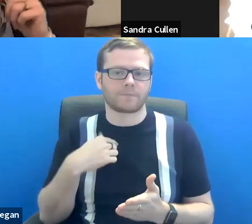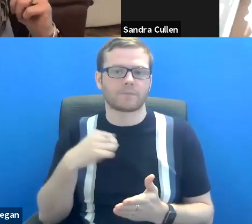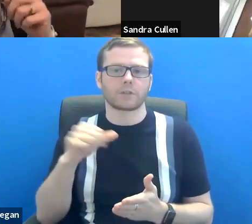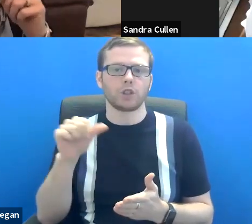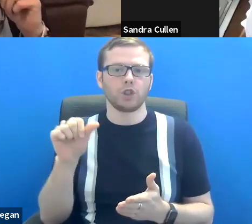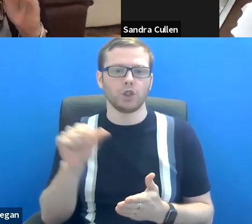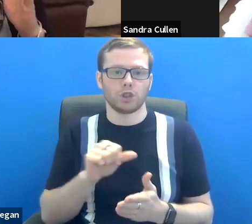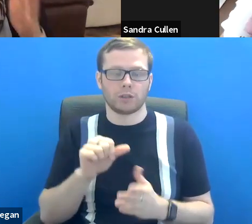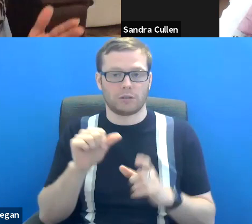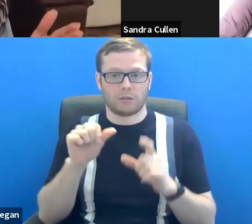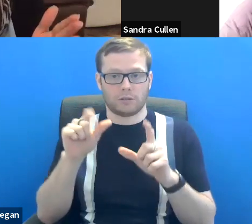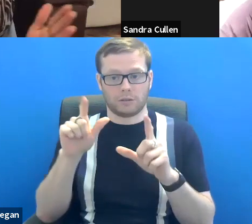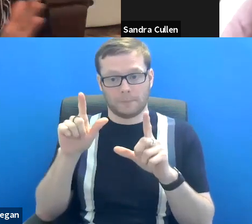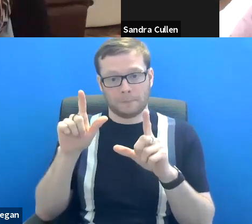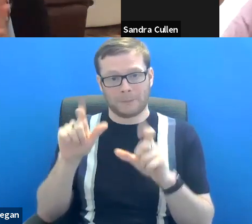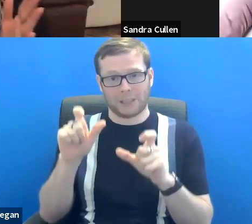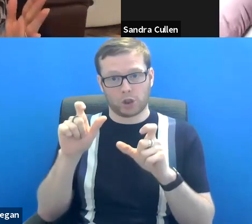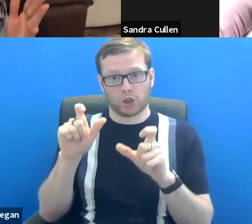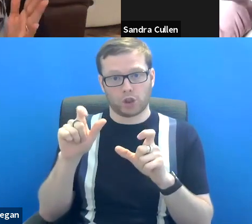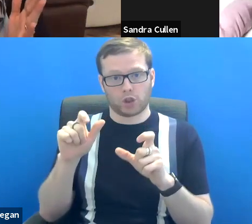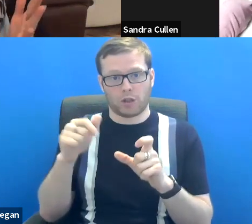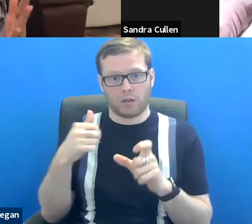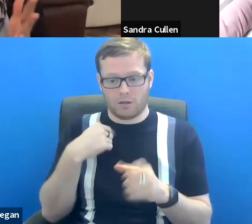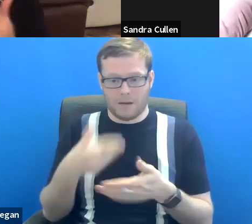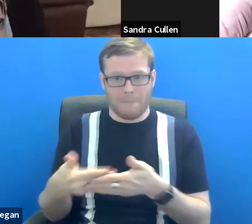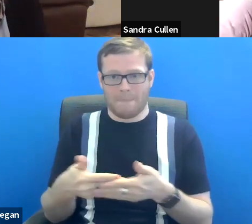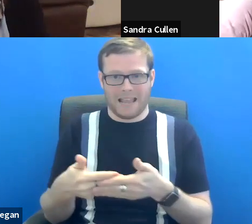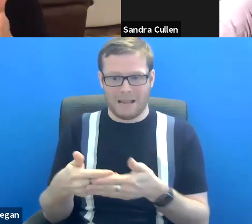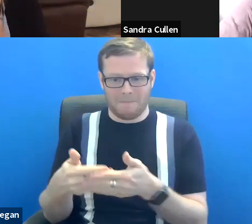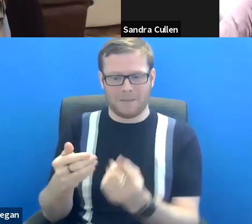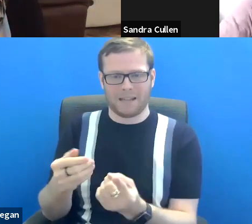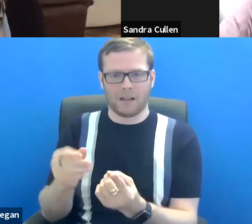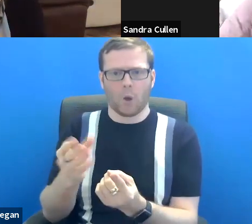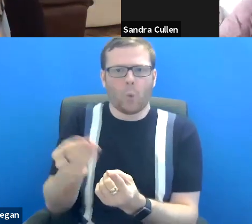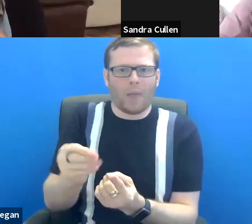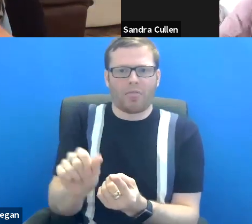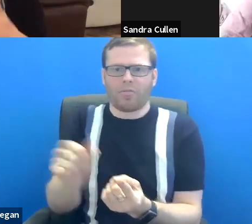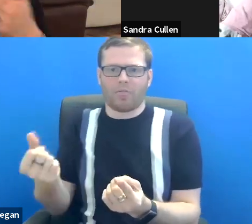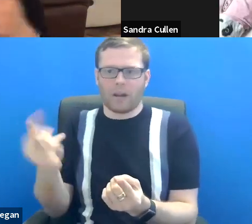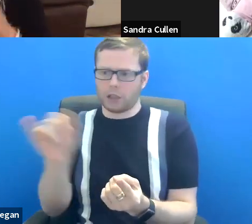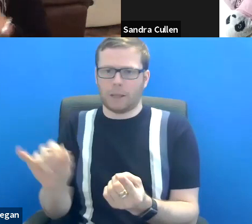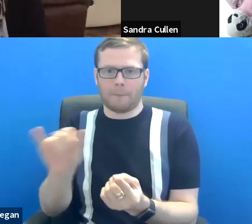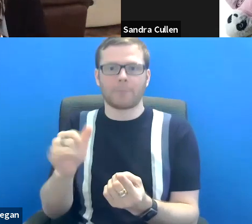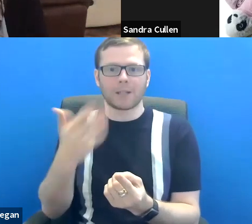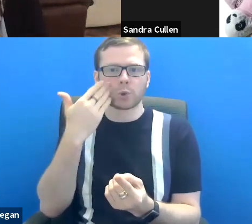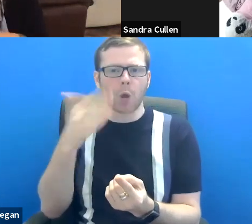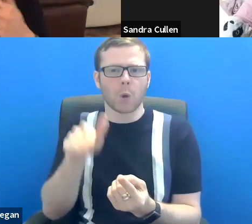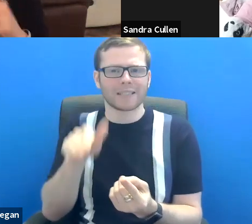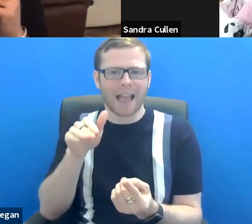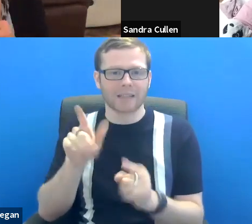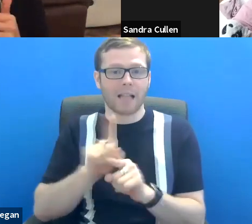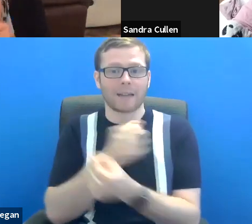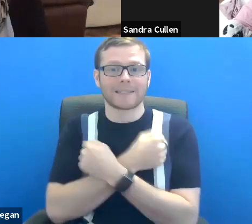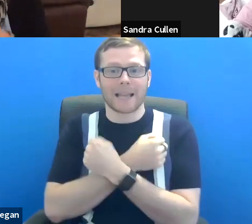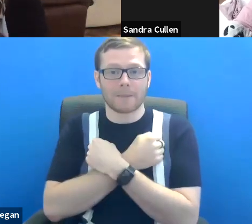photo of my baby next to something to show scale. So she had like a little teddy. So I took